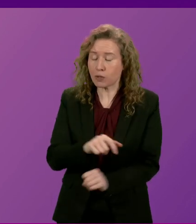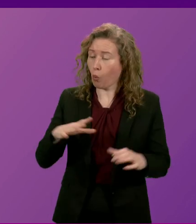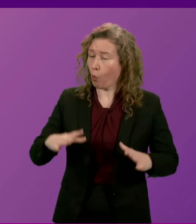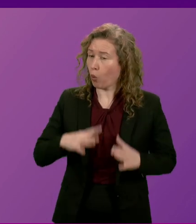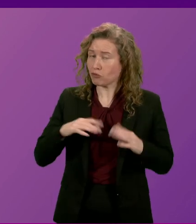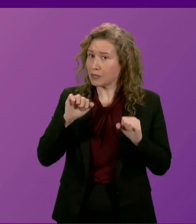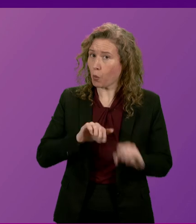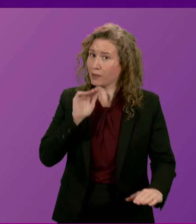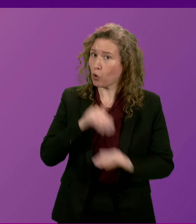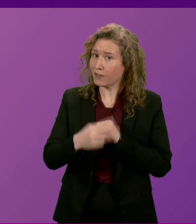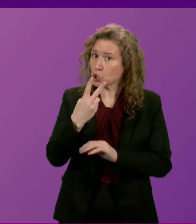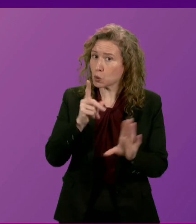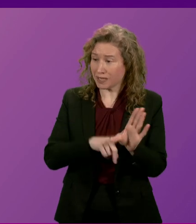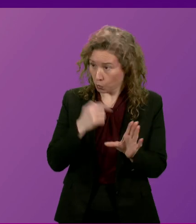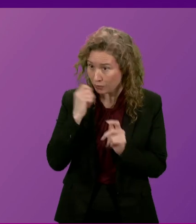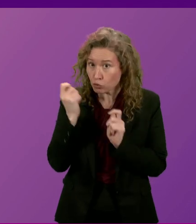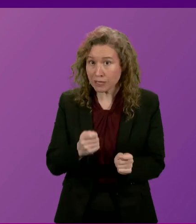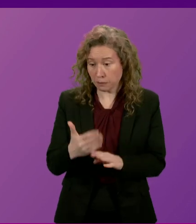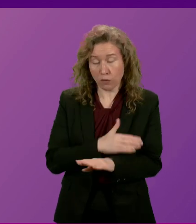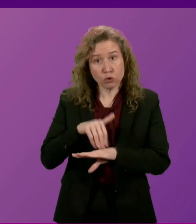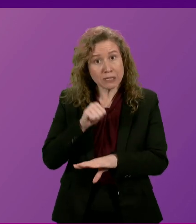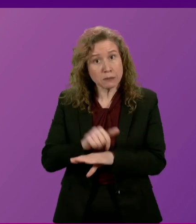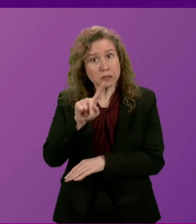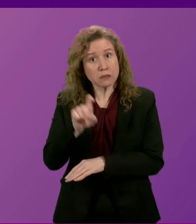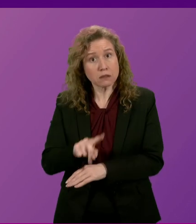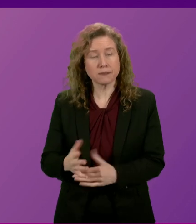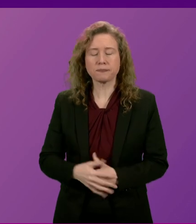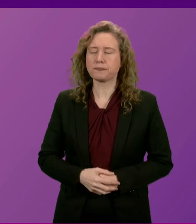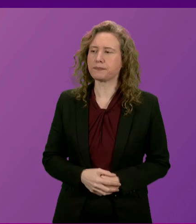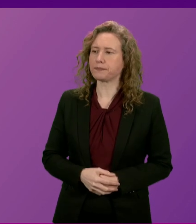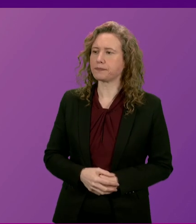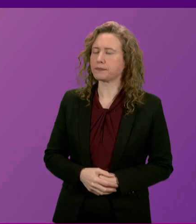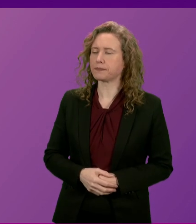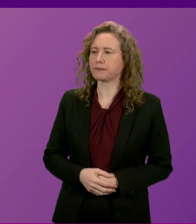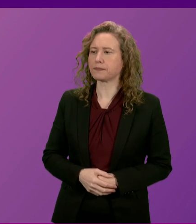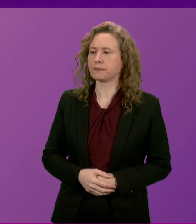over 2 years will be treated by Christmas? Minister.